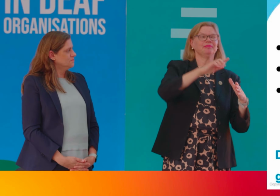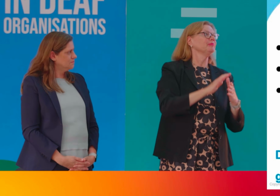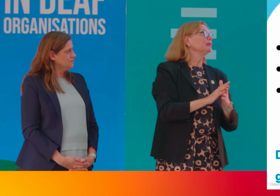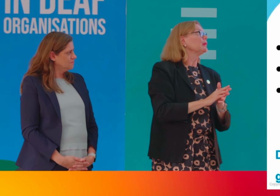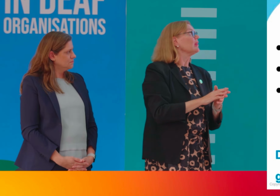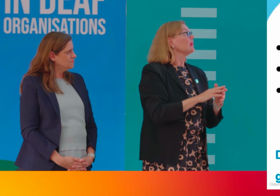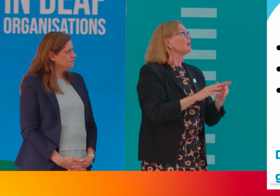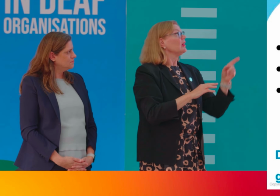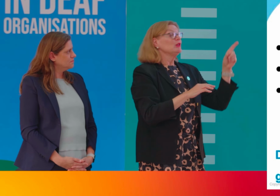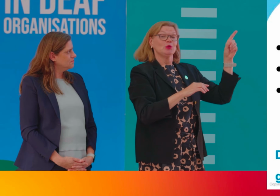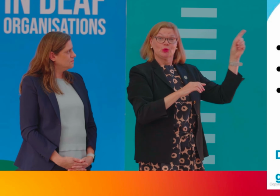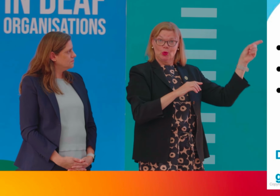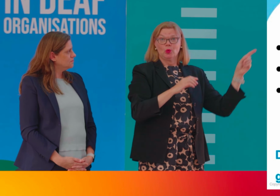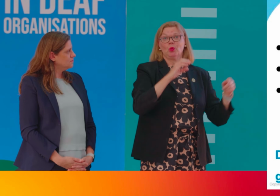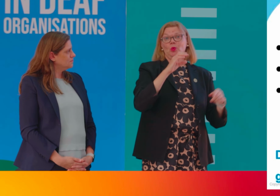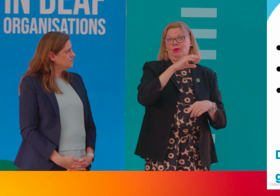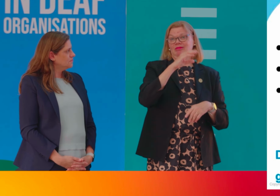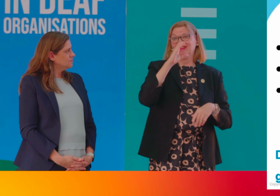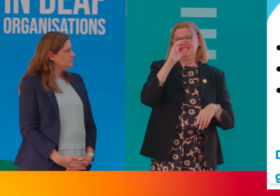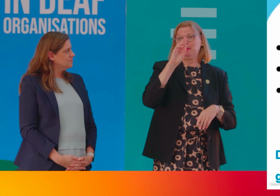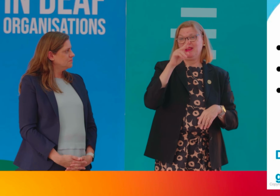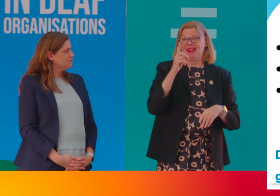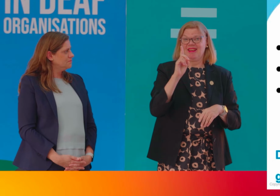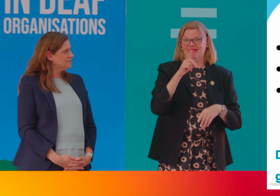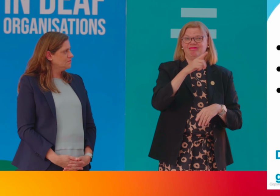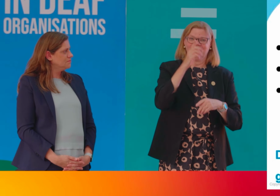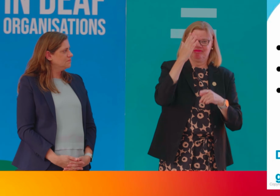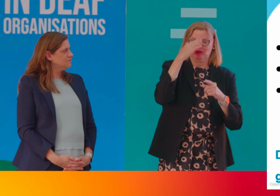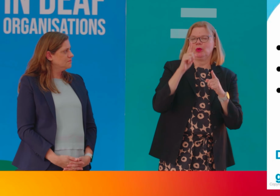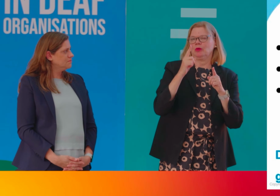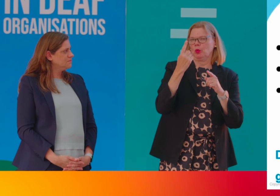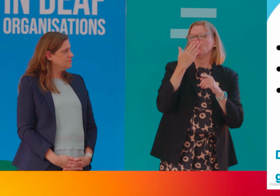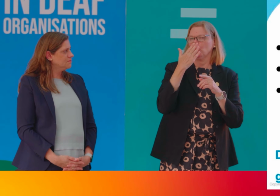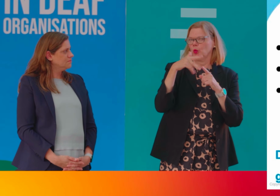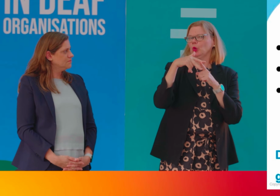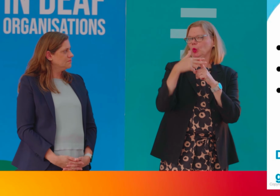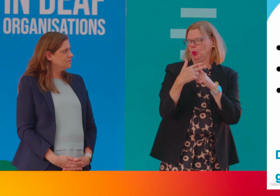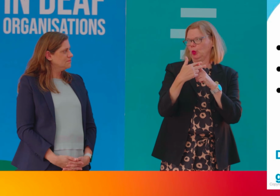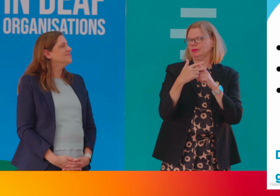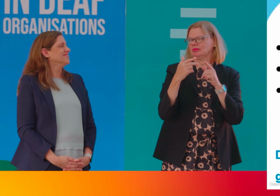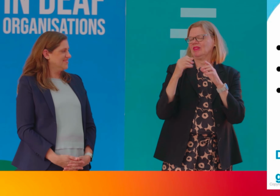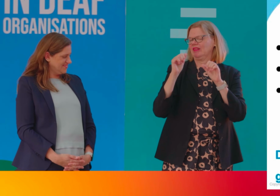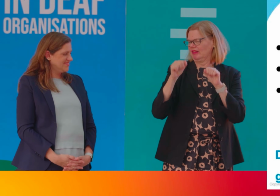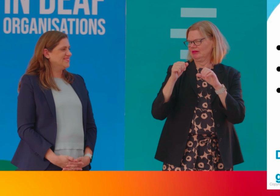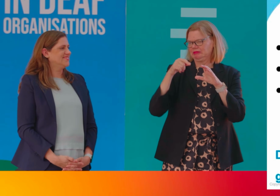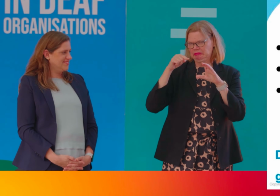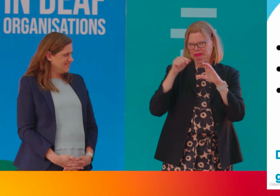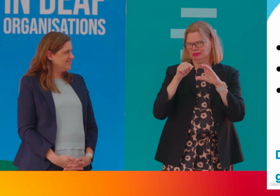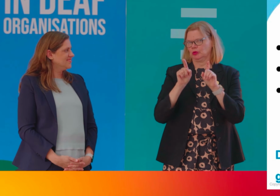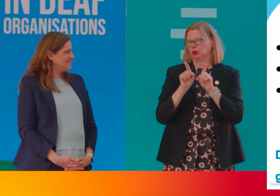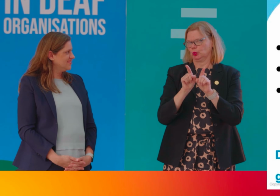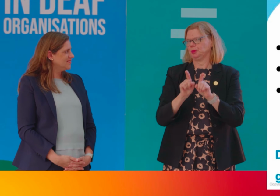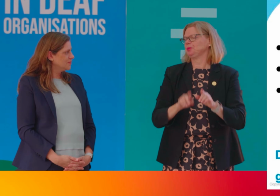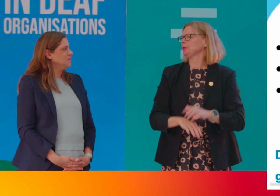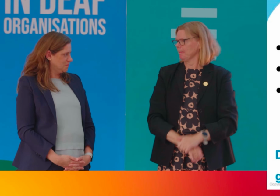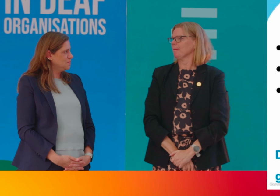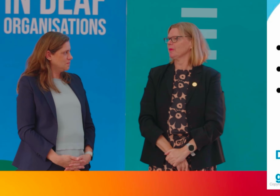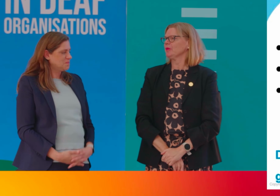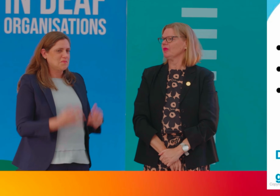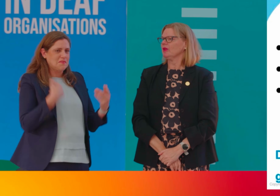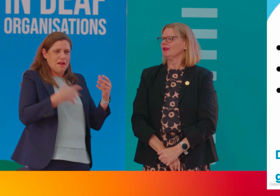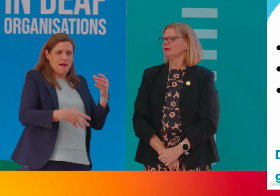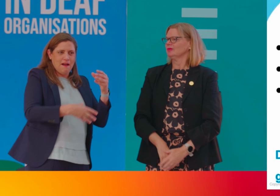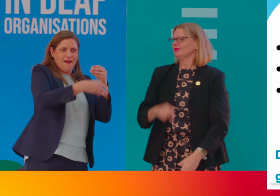the issue of deaf women as a linguistic and cultural minority, issues of gender, and issues